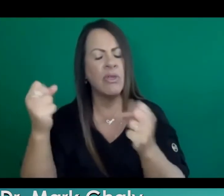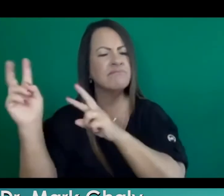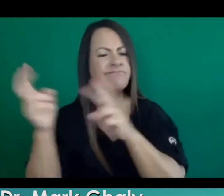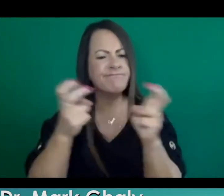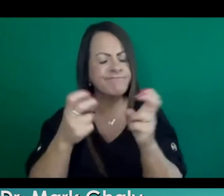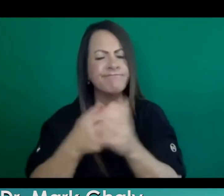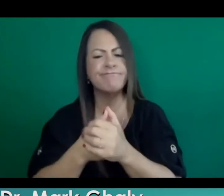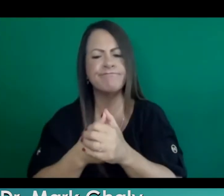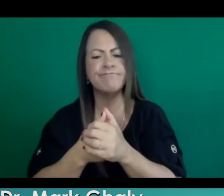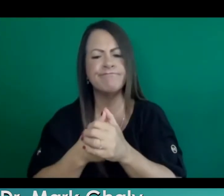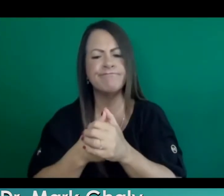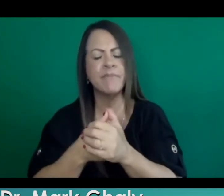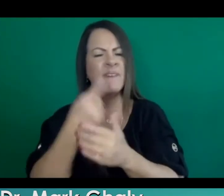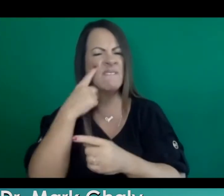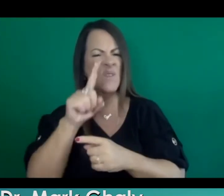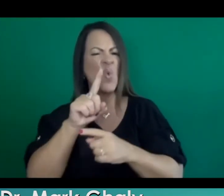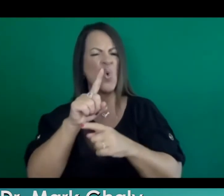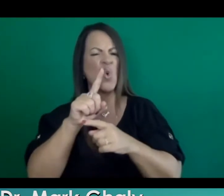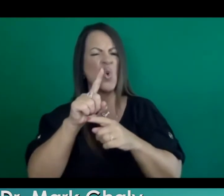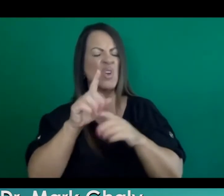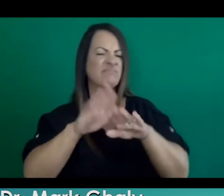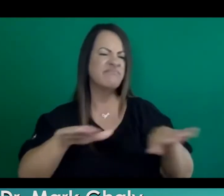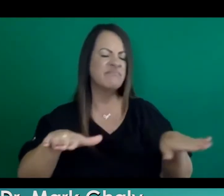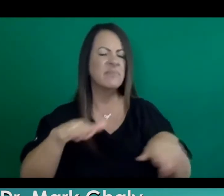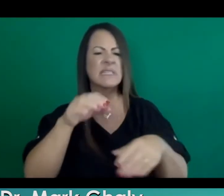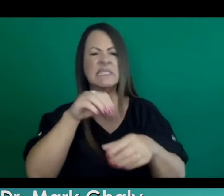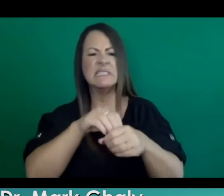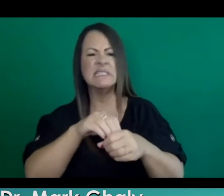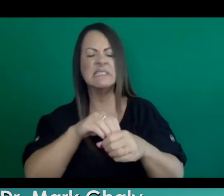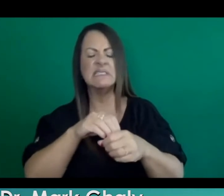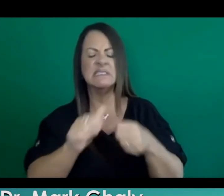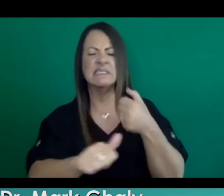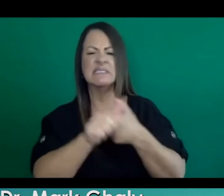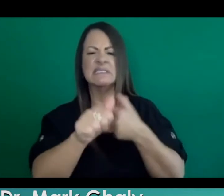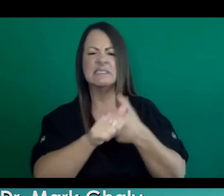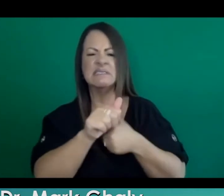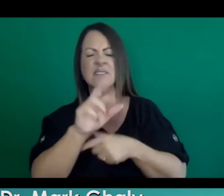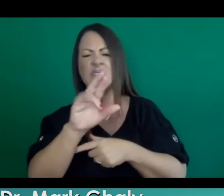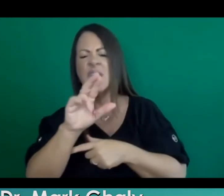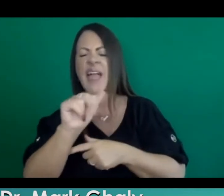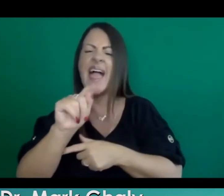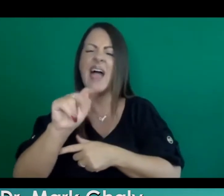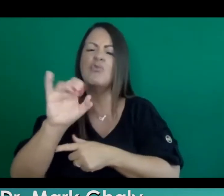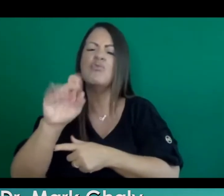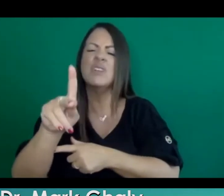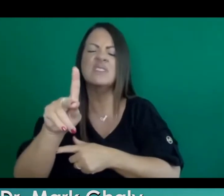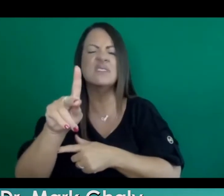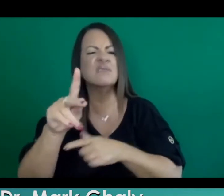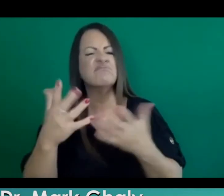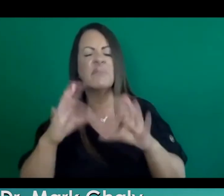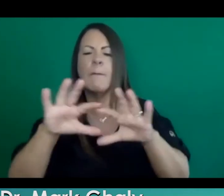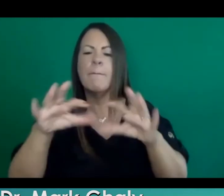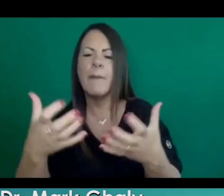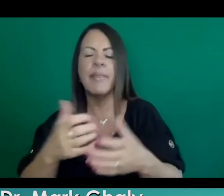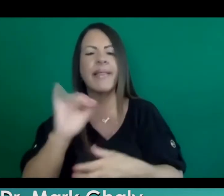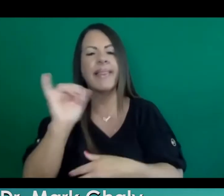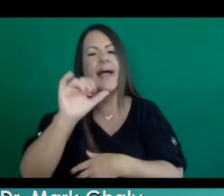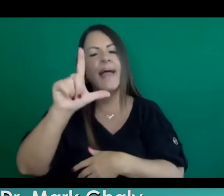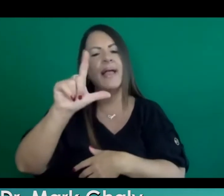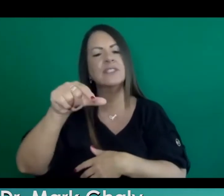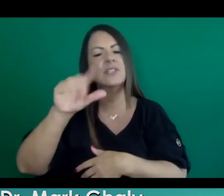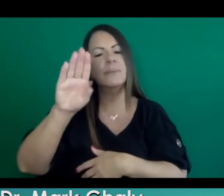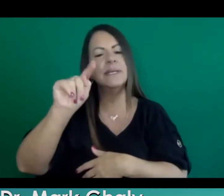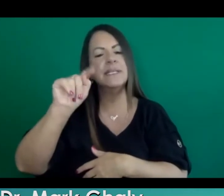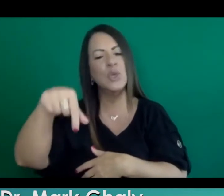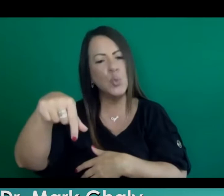particularly for students in disadvantaged communities or at-risk populations, such as the LGBTQI population. My